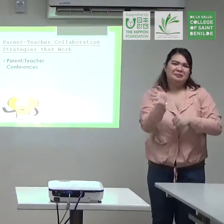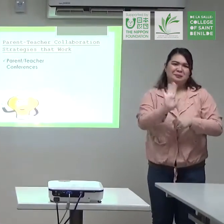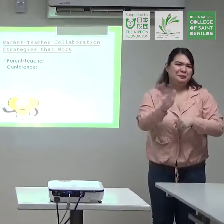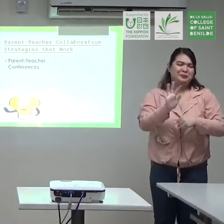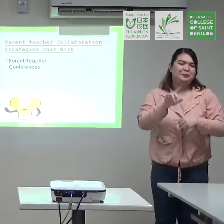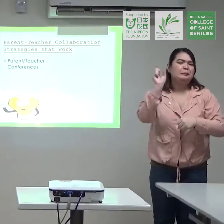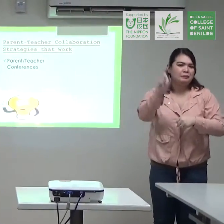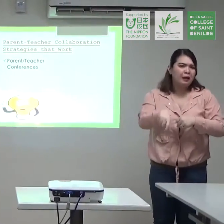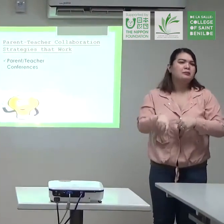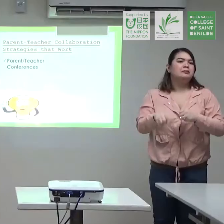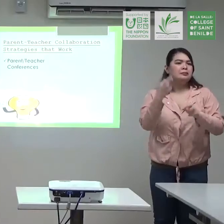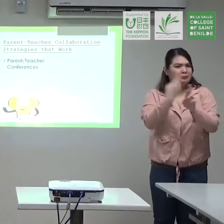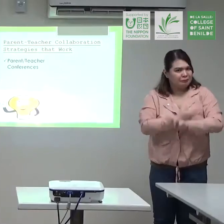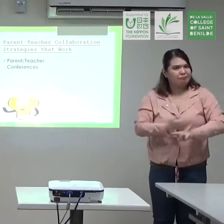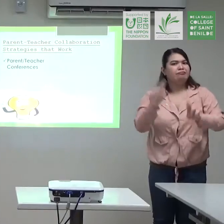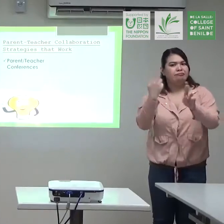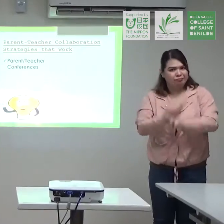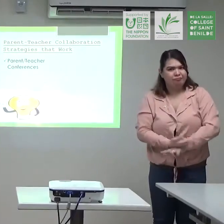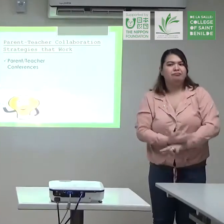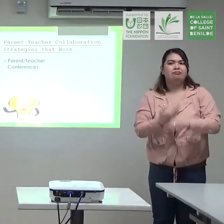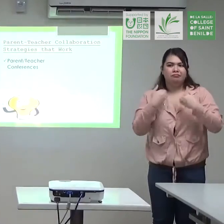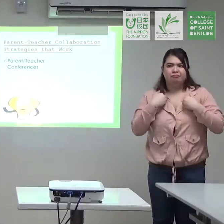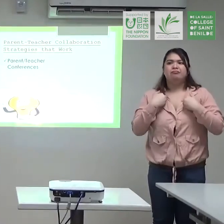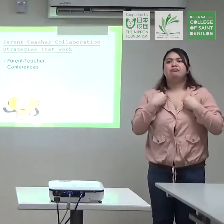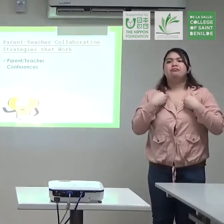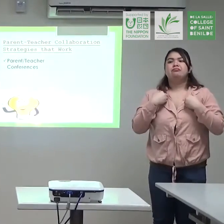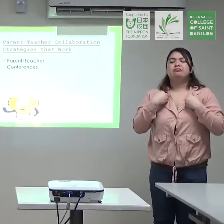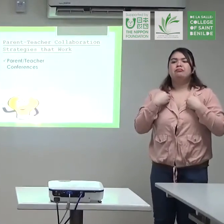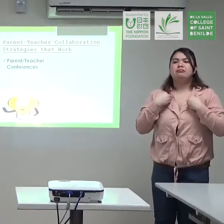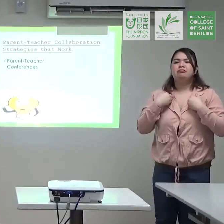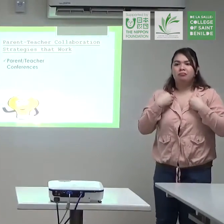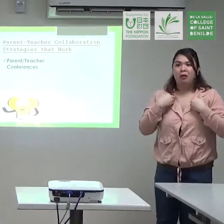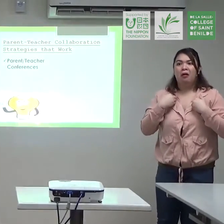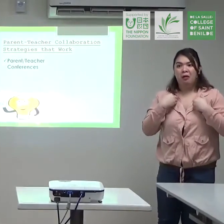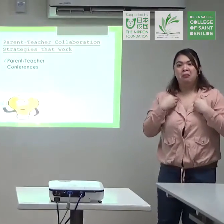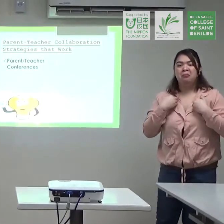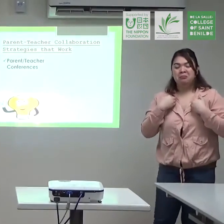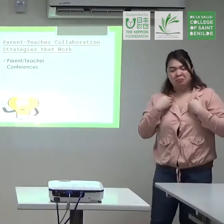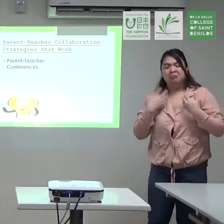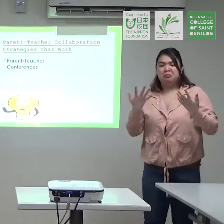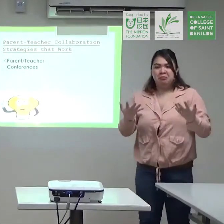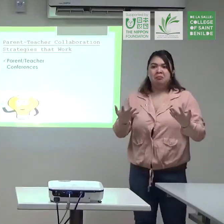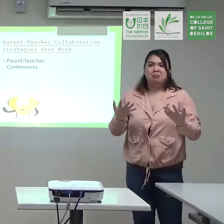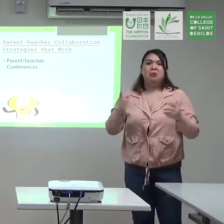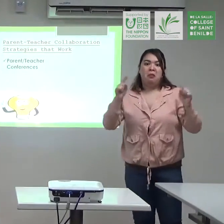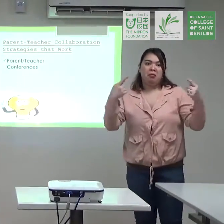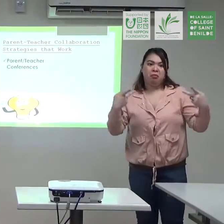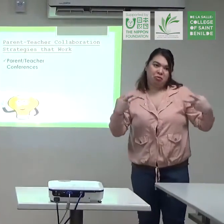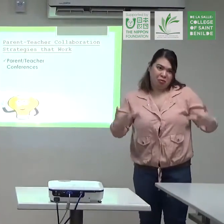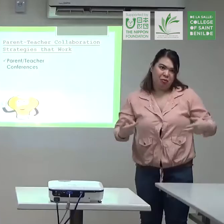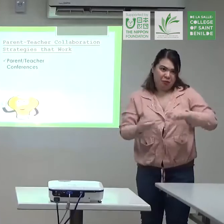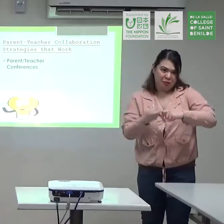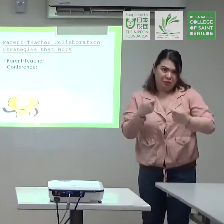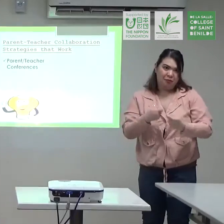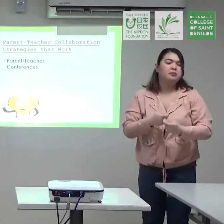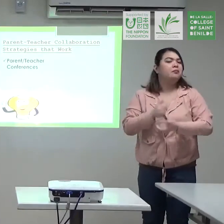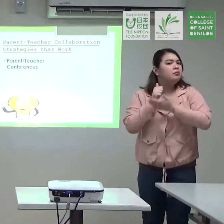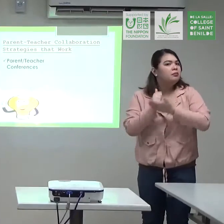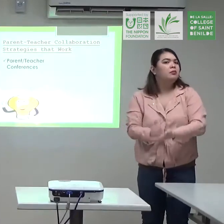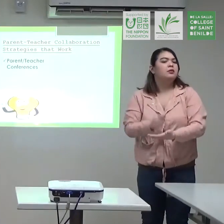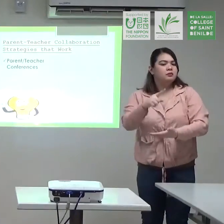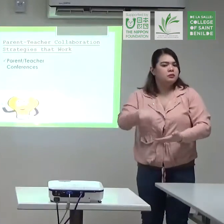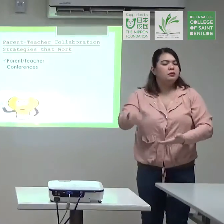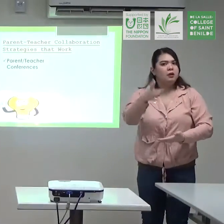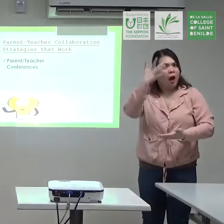as the need arises. Just to bring them into your classroom and make them realize